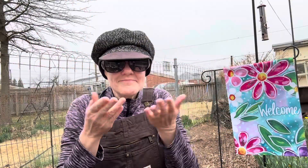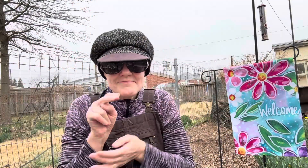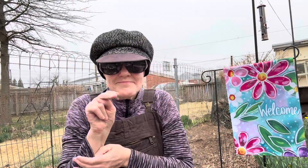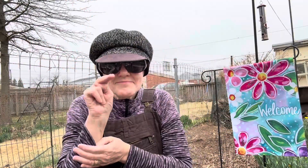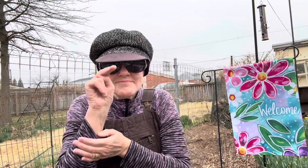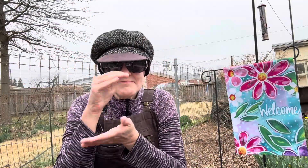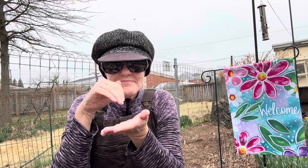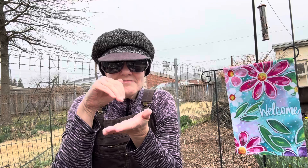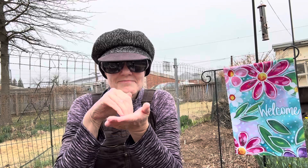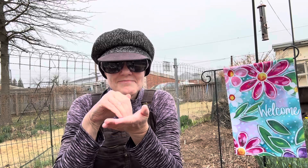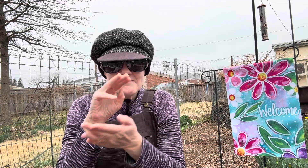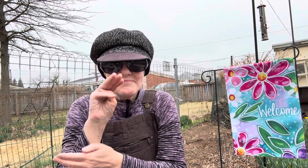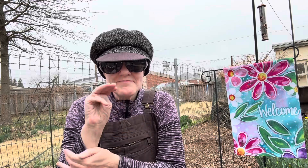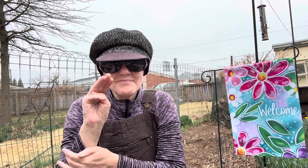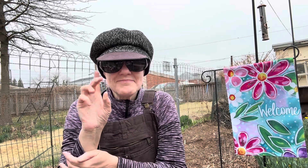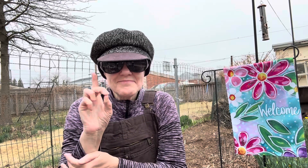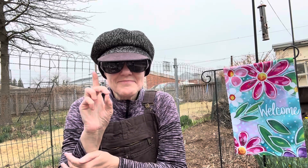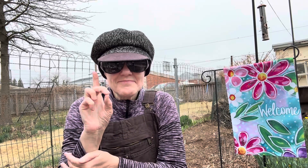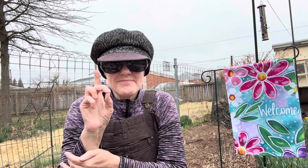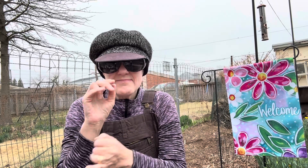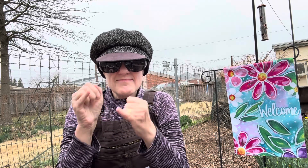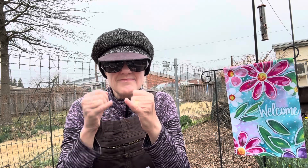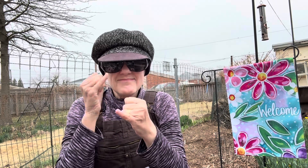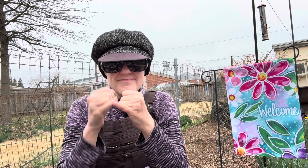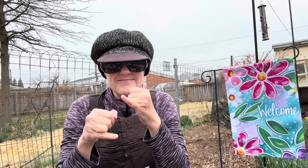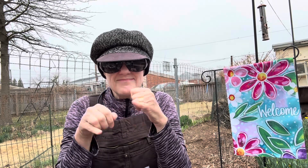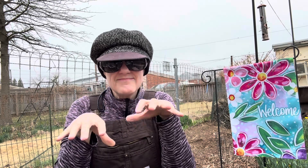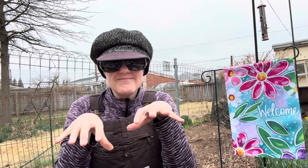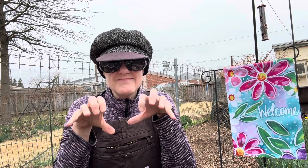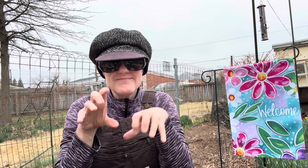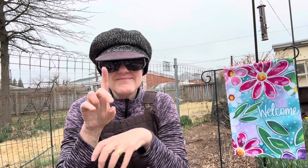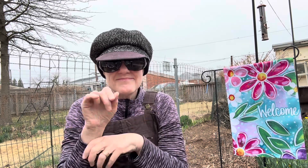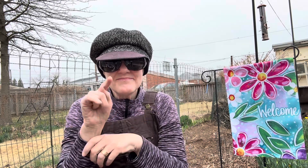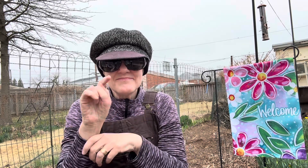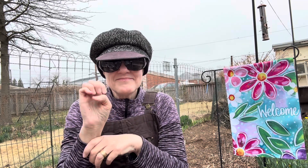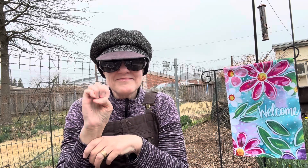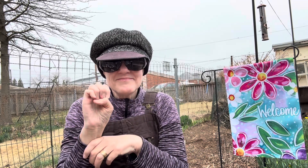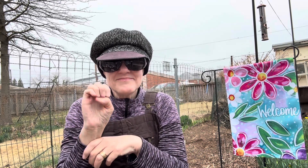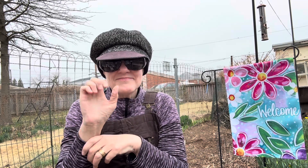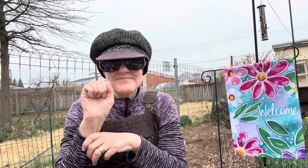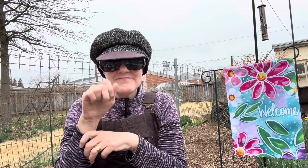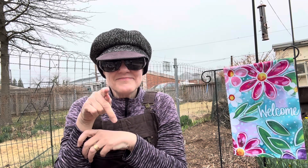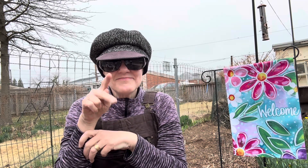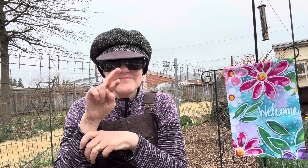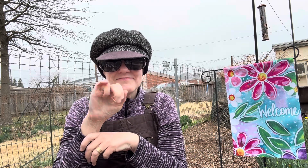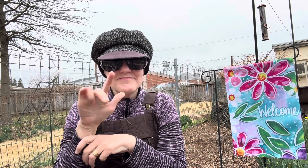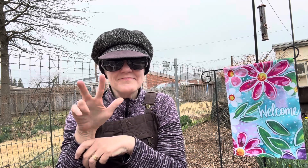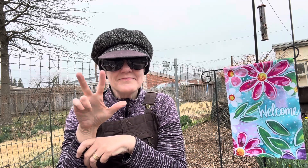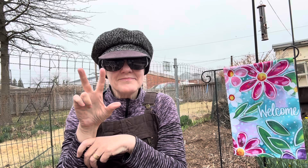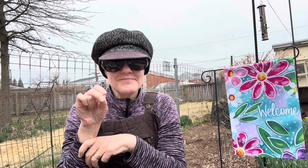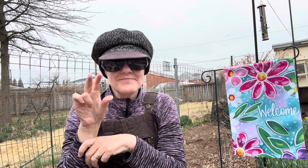Here in north central Maryland, our last freeze tends to be around April